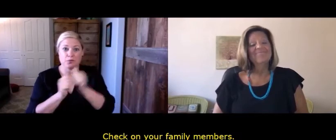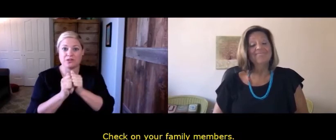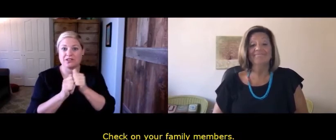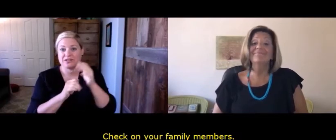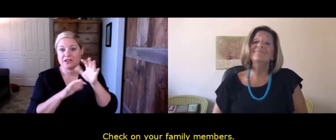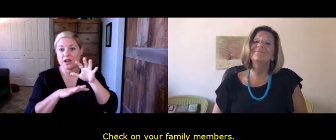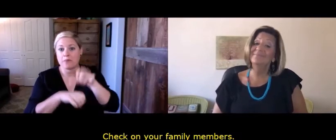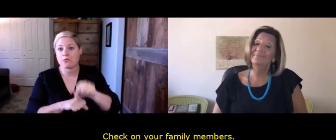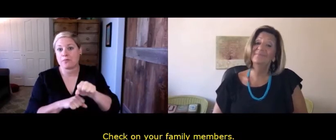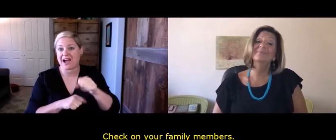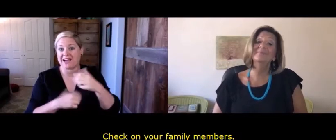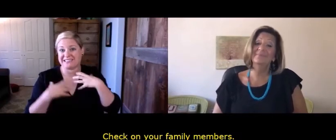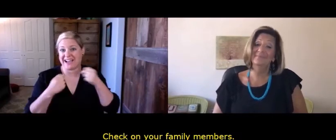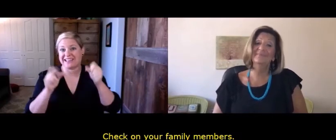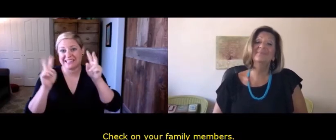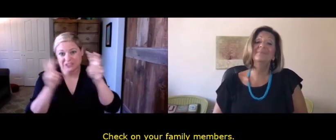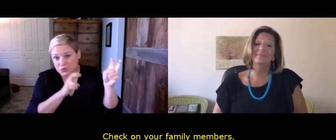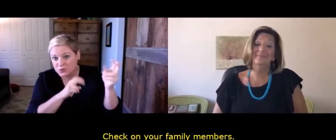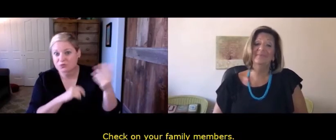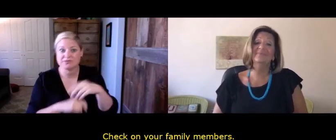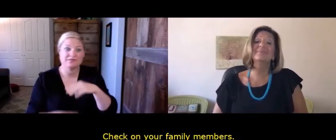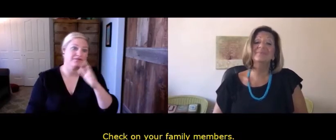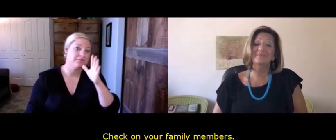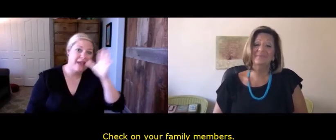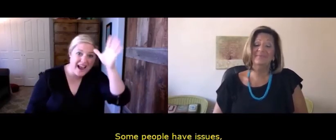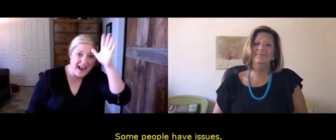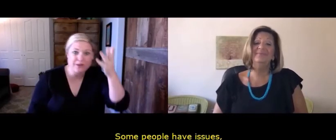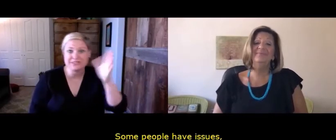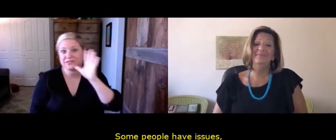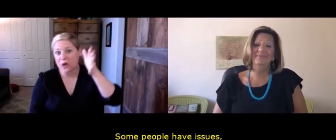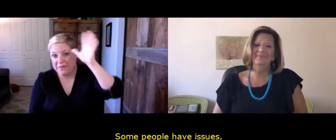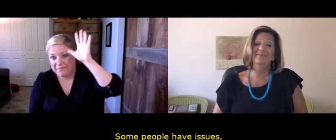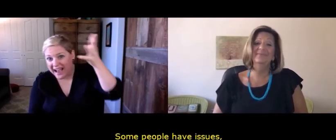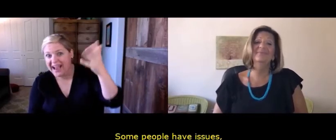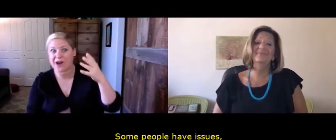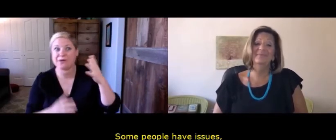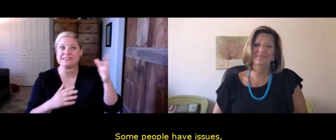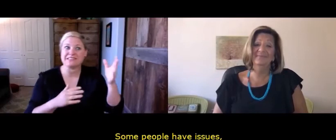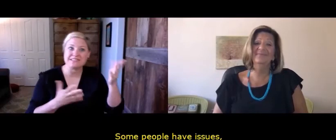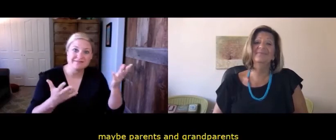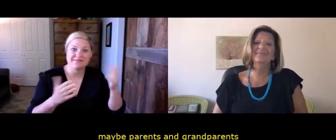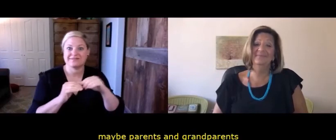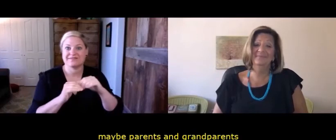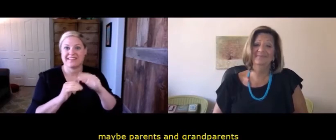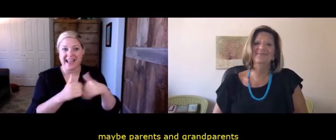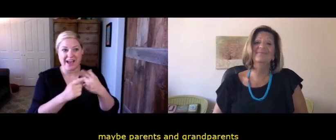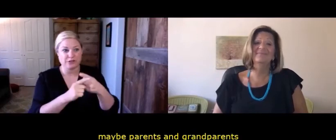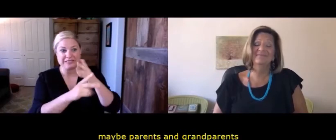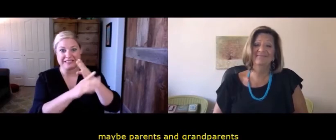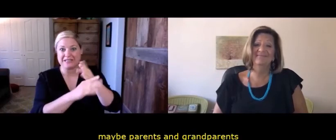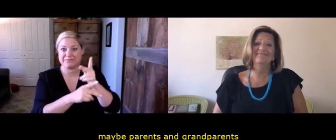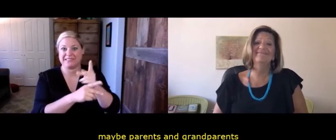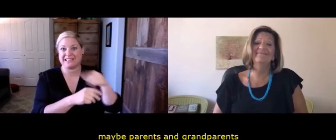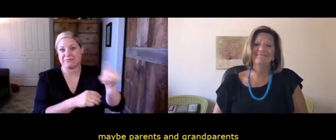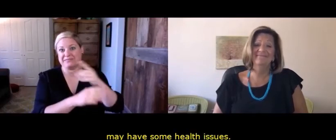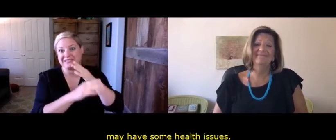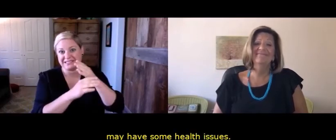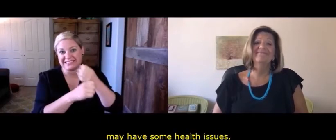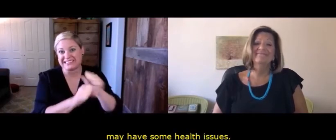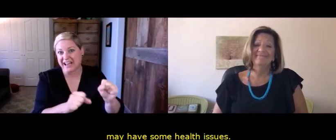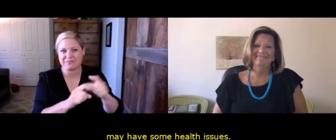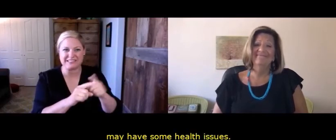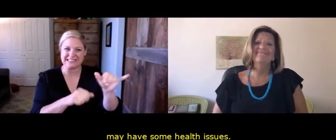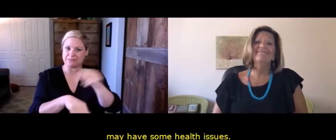calm. Check on your family members. Some people have issues, maybe parents and grandparents may have some health